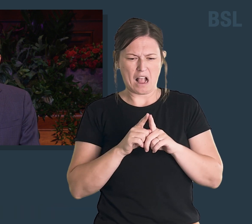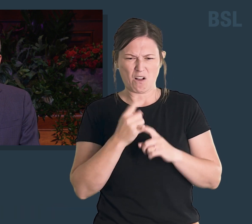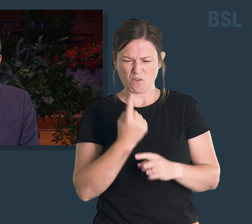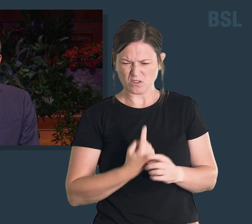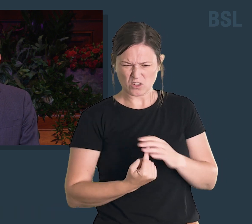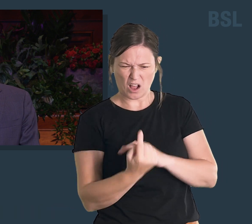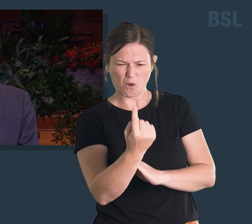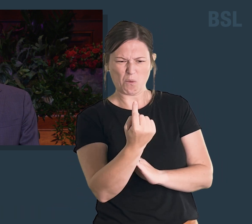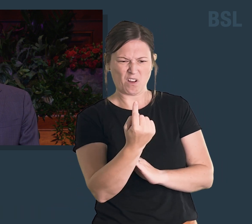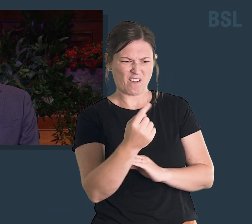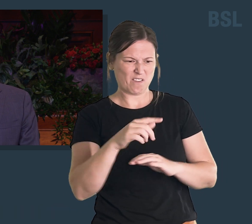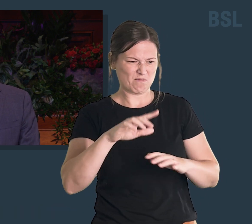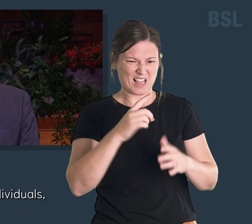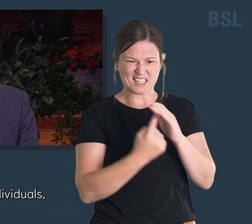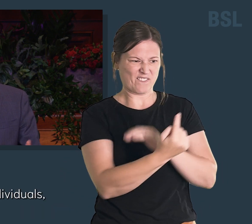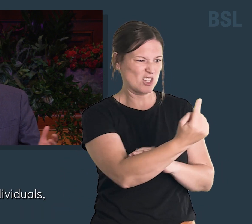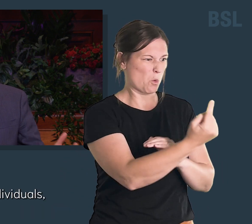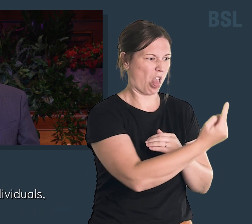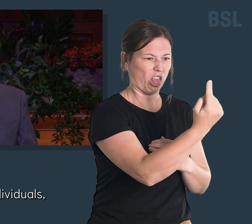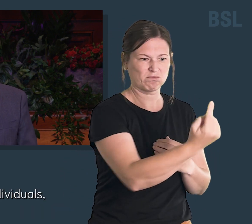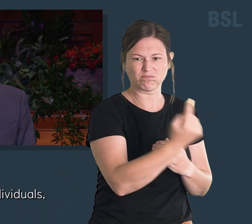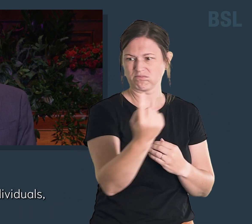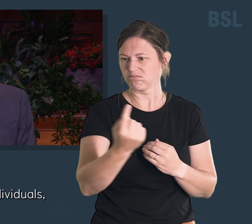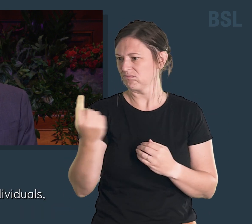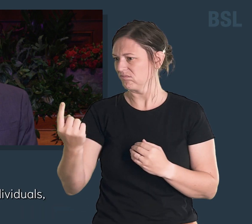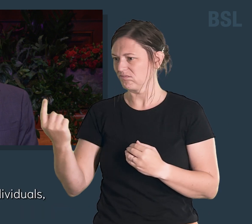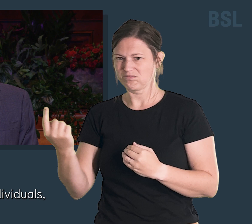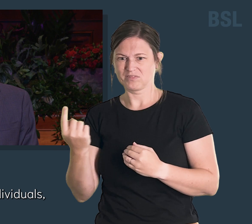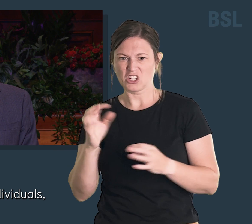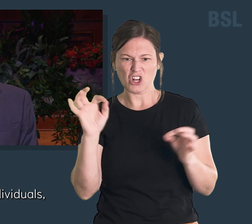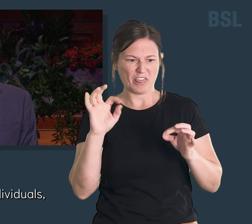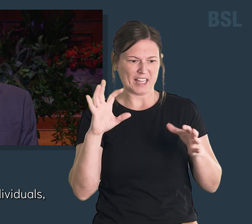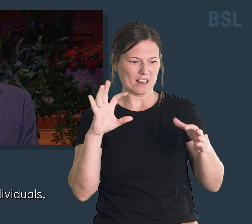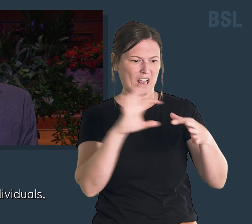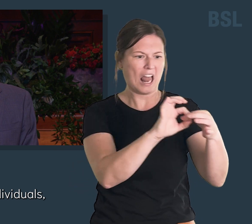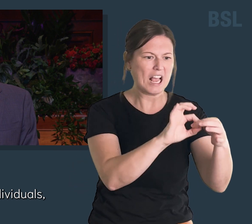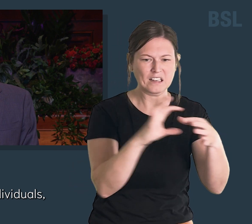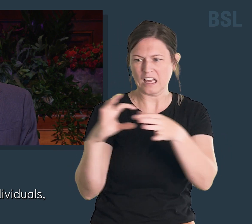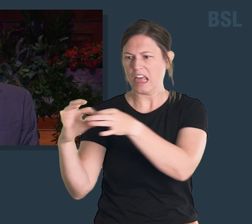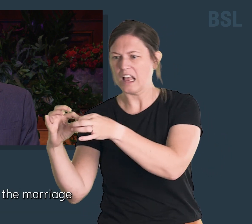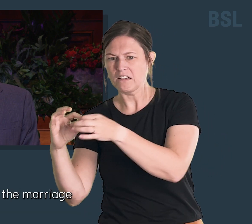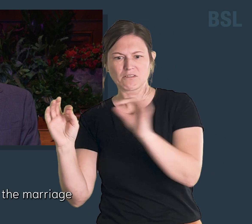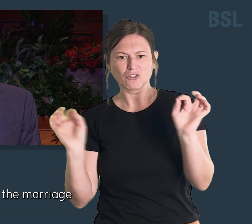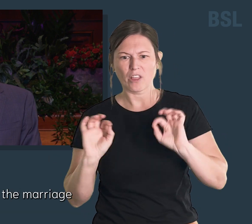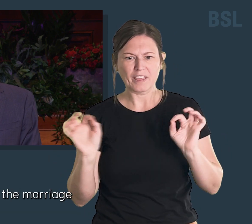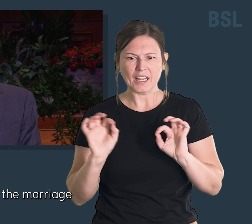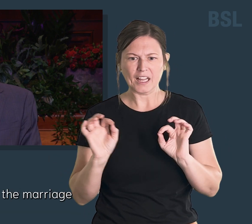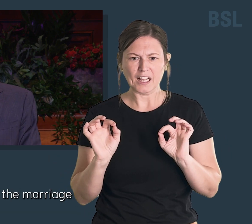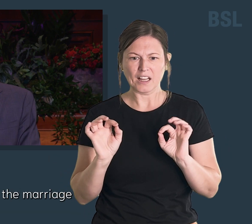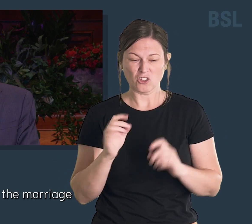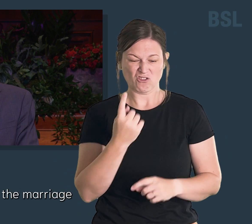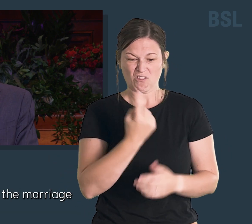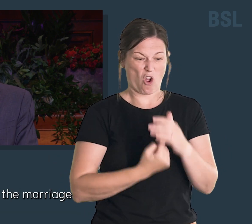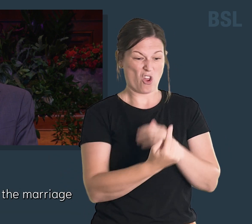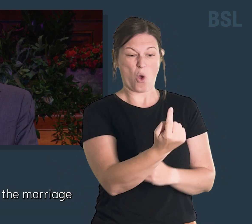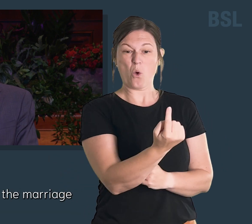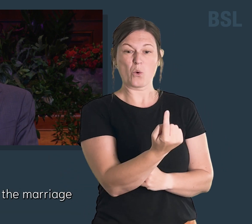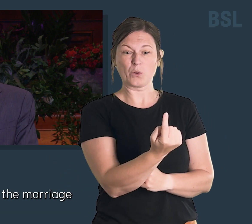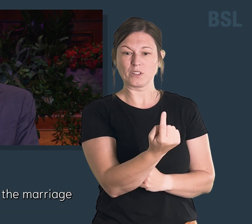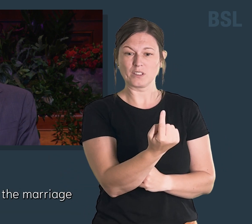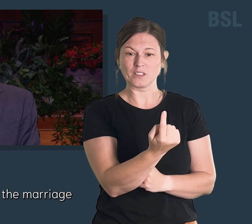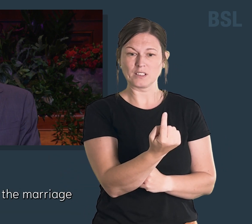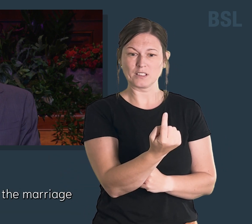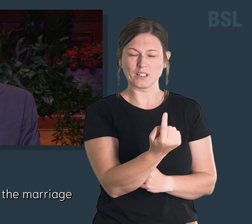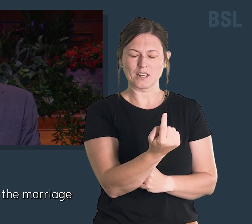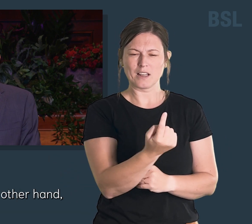It is this free-floating, disconnected state of individuals, on the one hand, or connections that defy the marriage